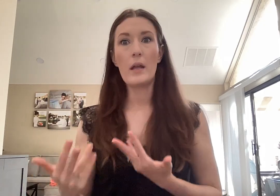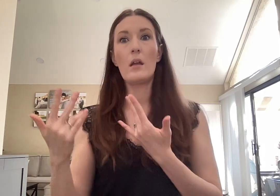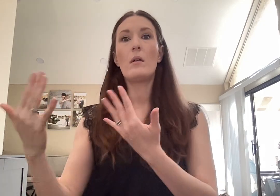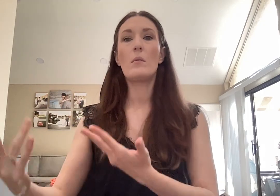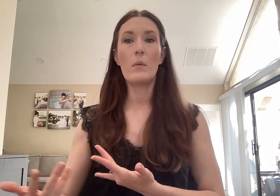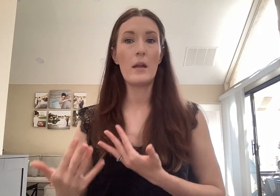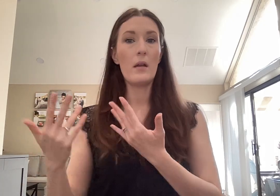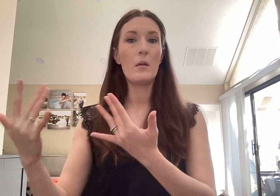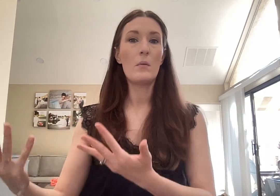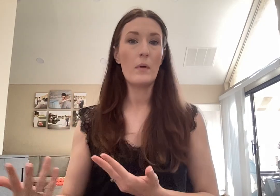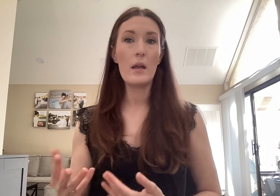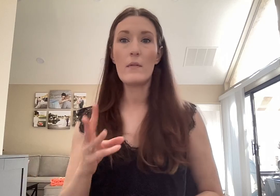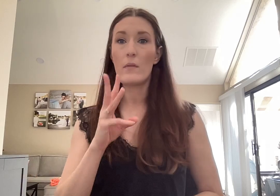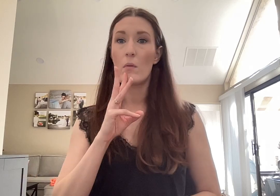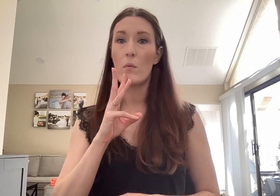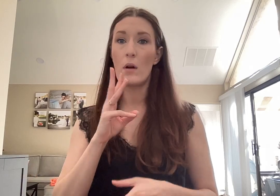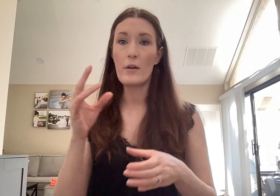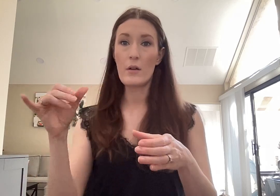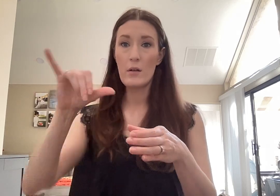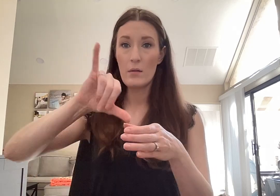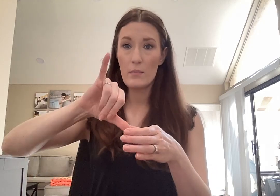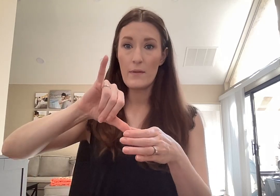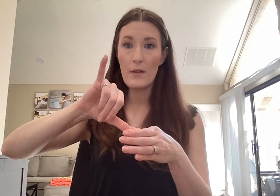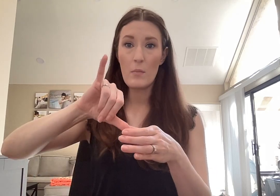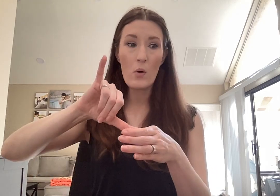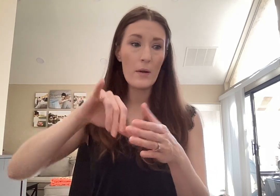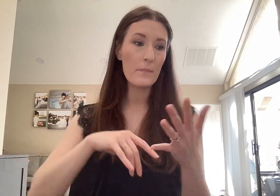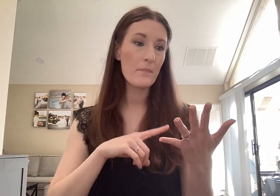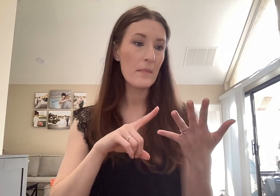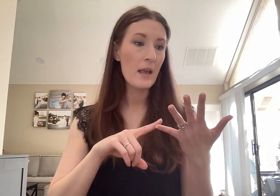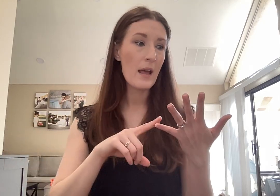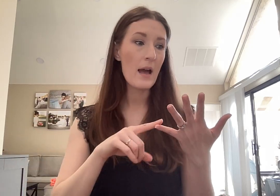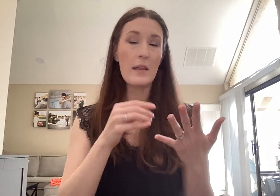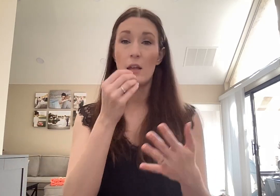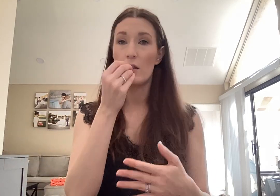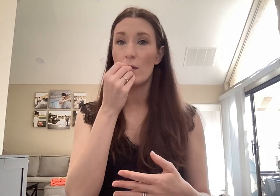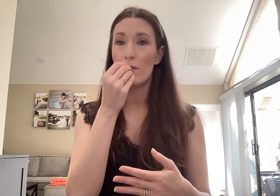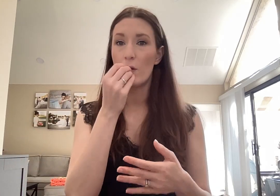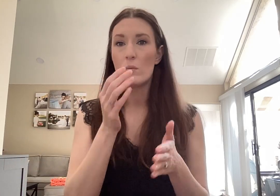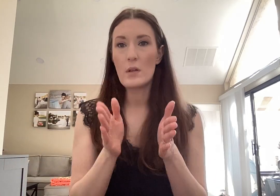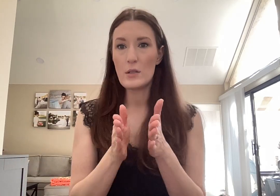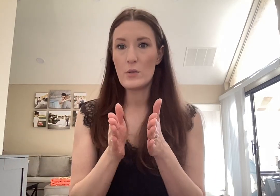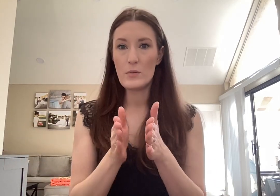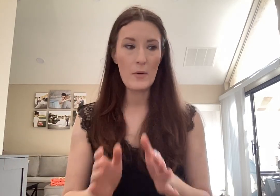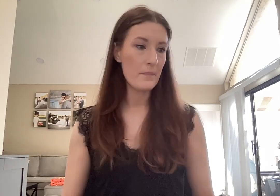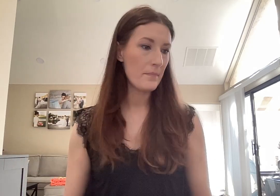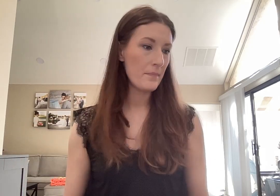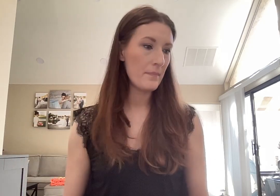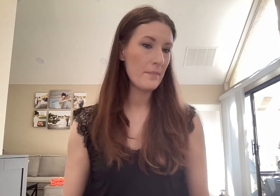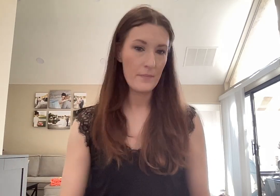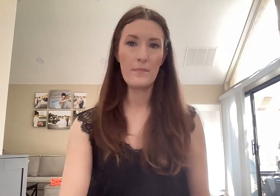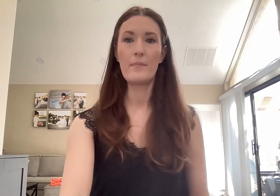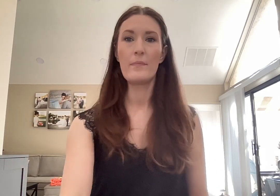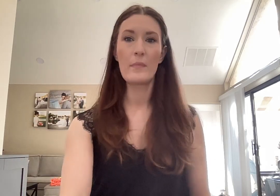wait, water, refill, pour. And then the food is too small.